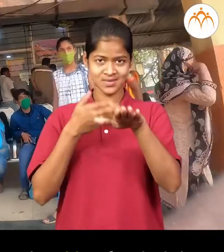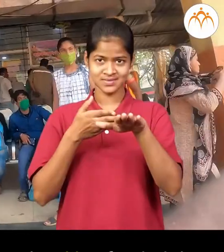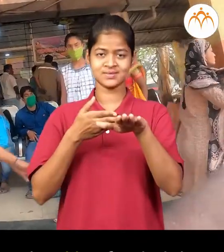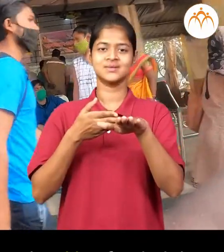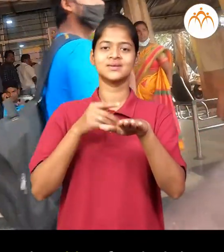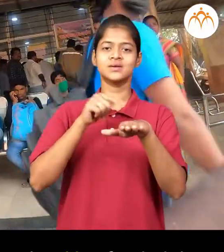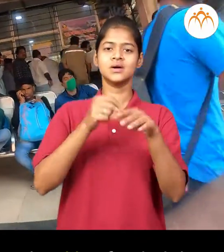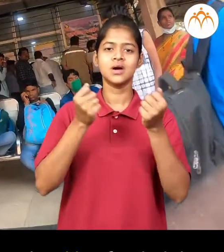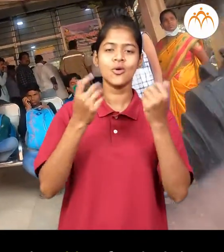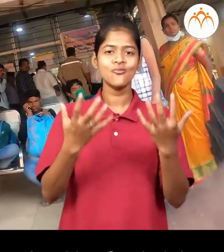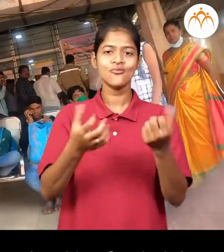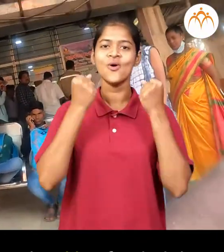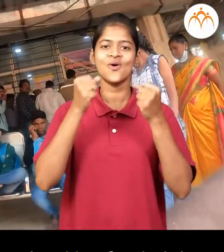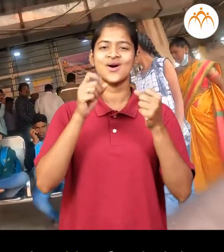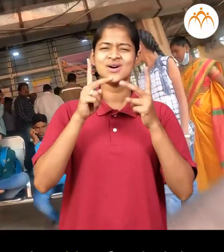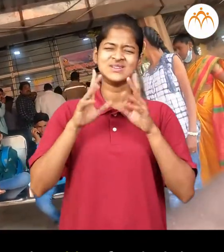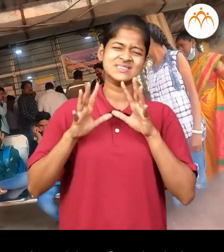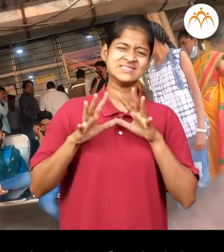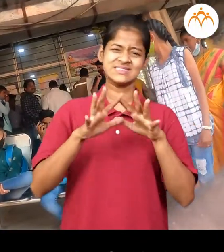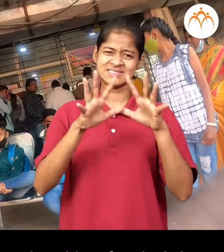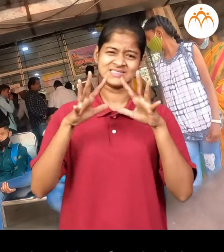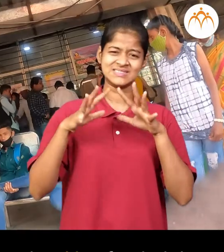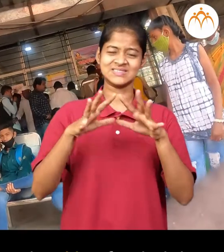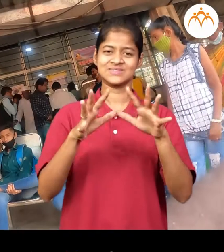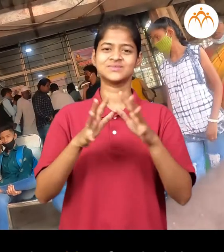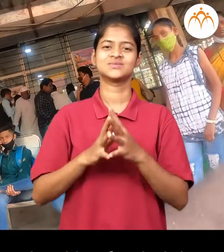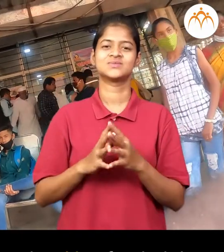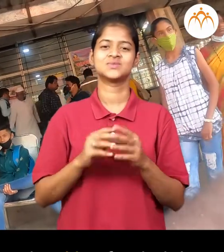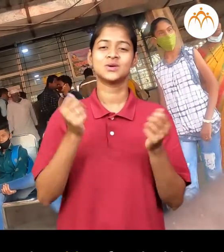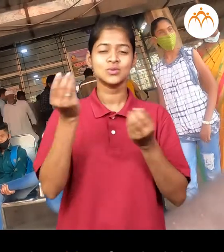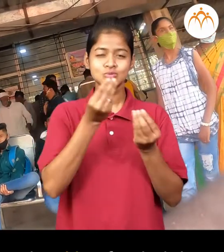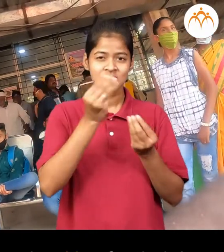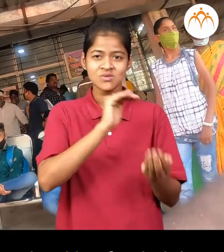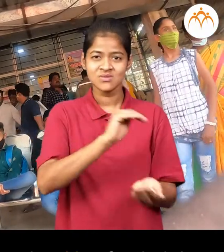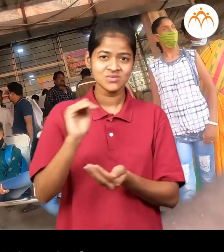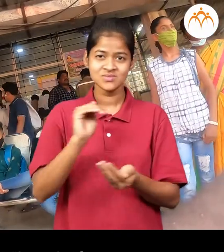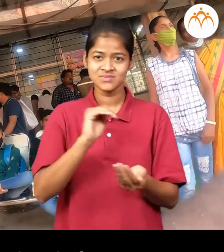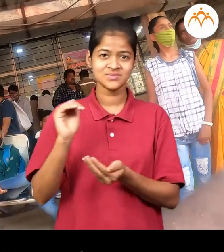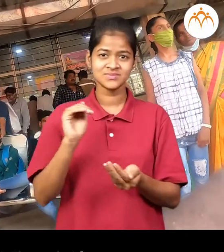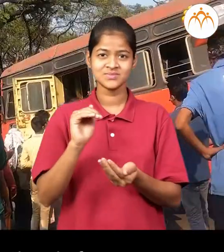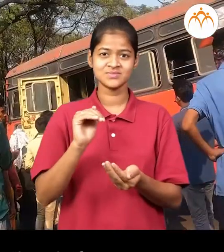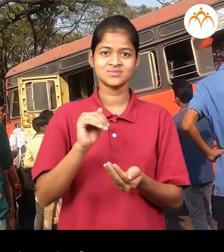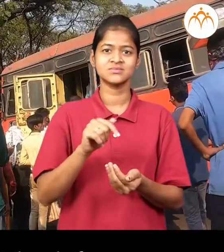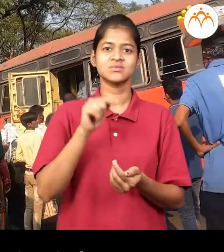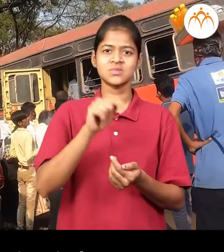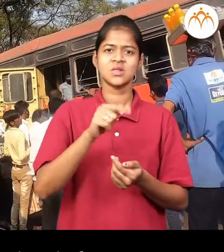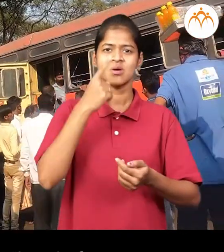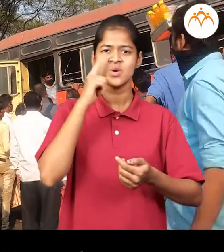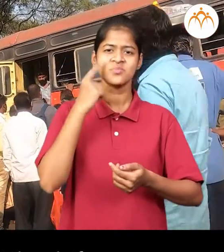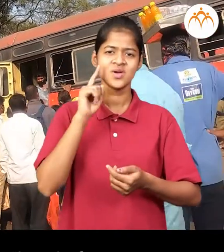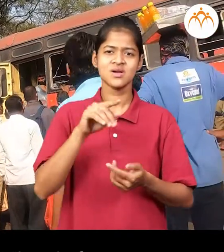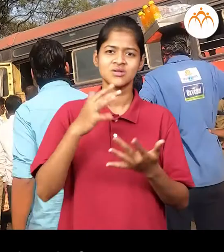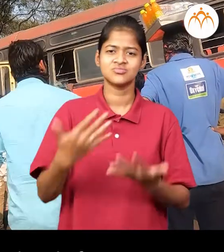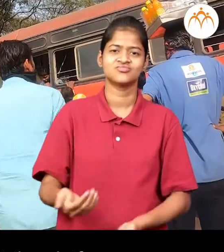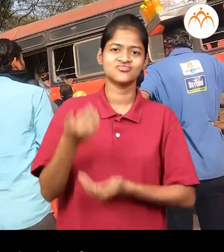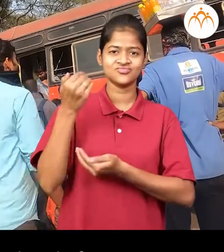Some were sitting on the bench and waiting for their bus. When a bus arrived